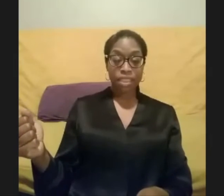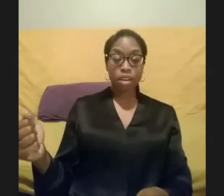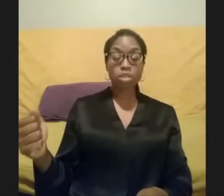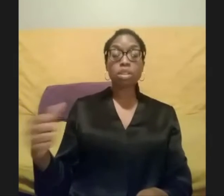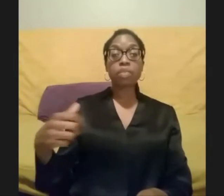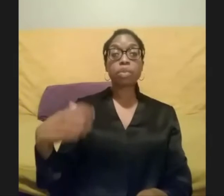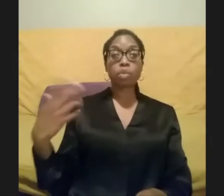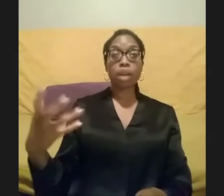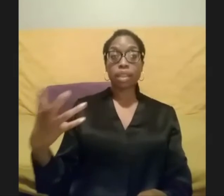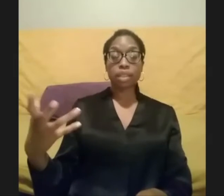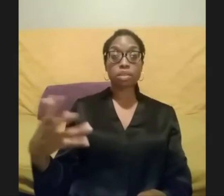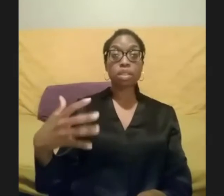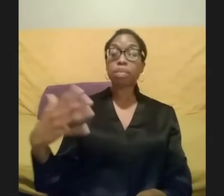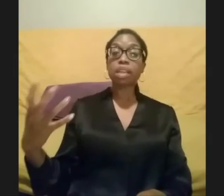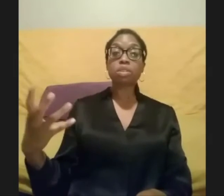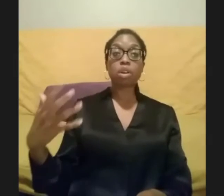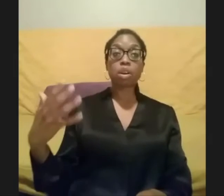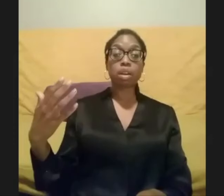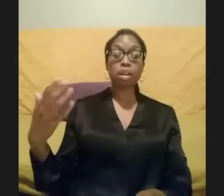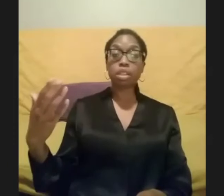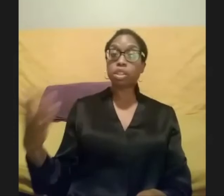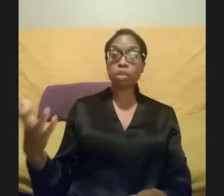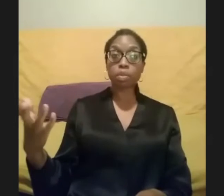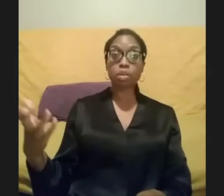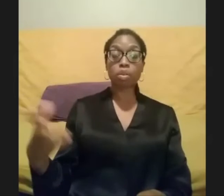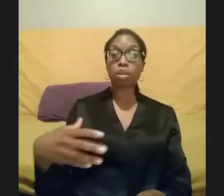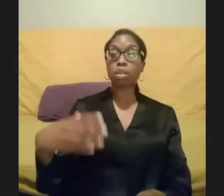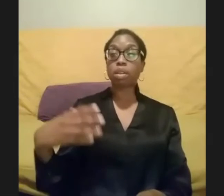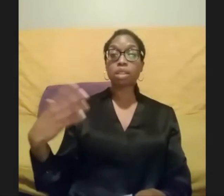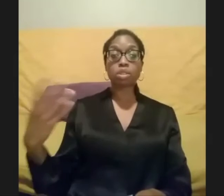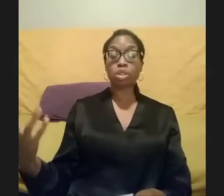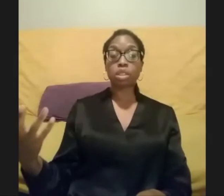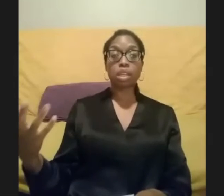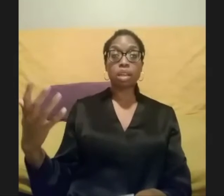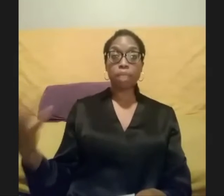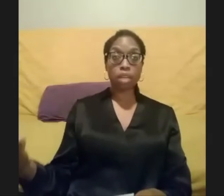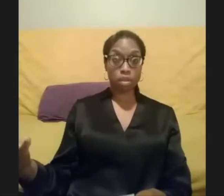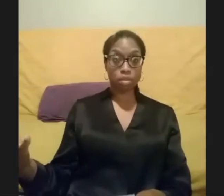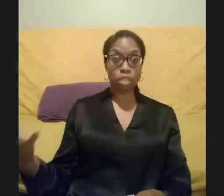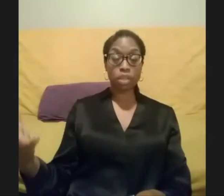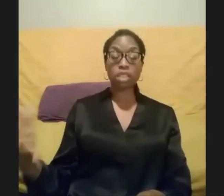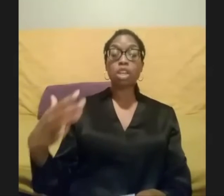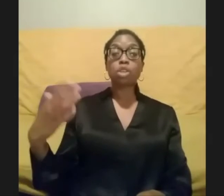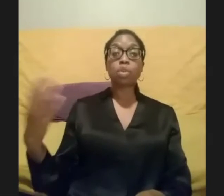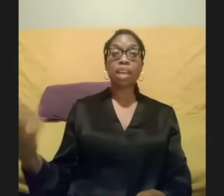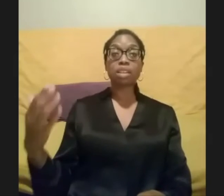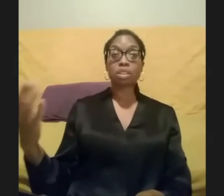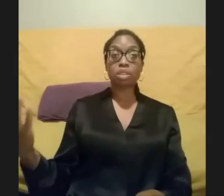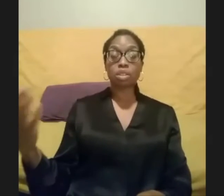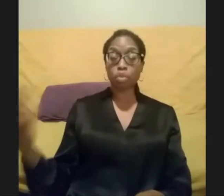also living with chronic cancer. Some cancers are incurable or not surgically amenable, which means you can't remove